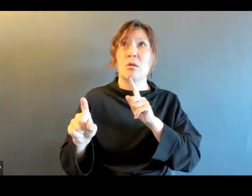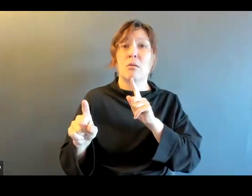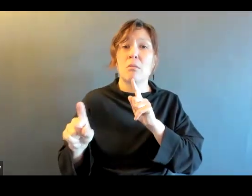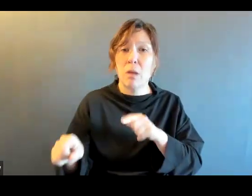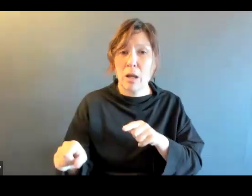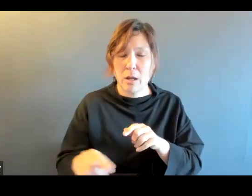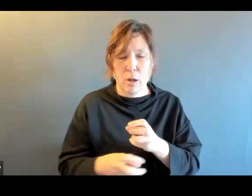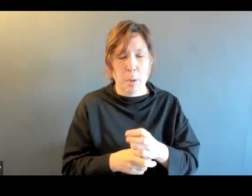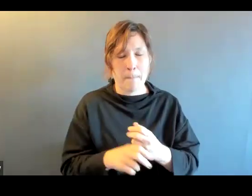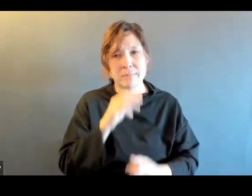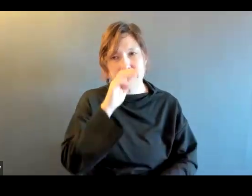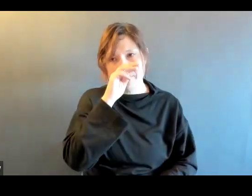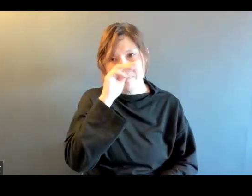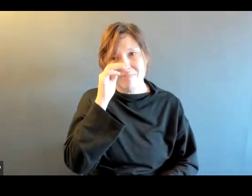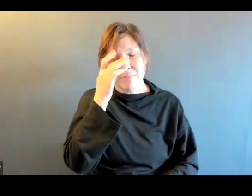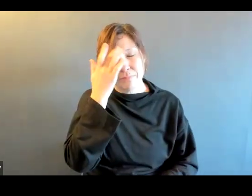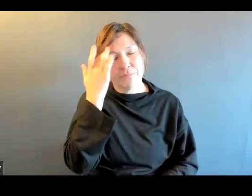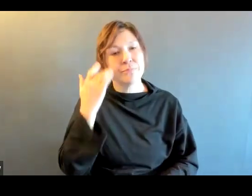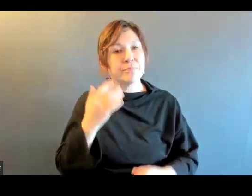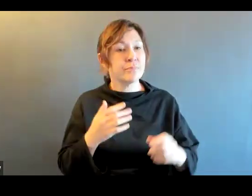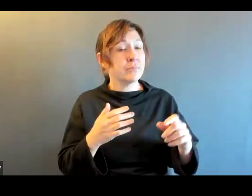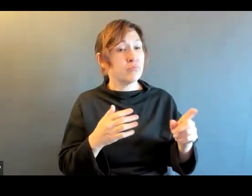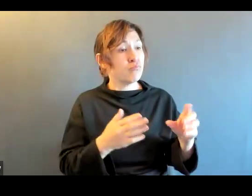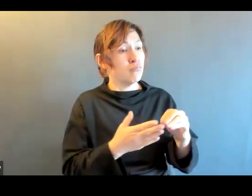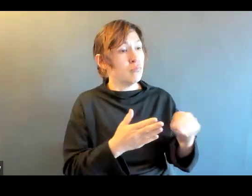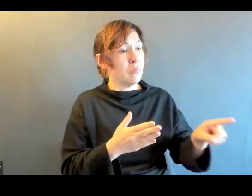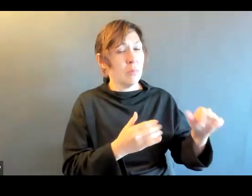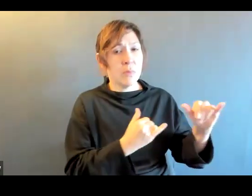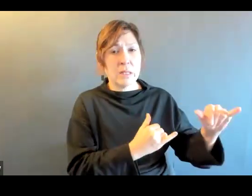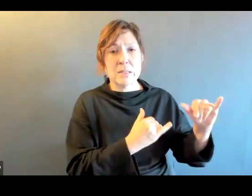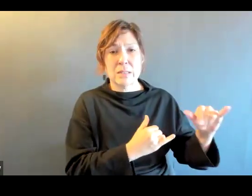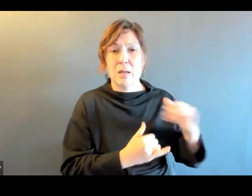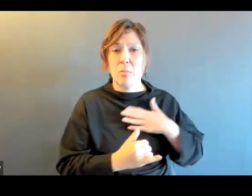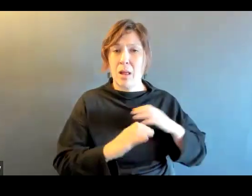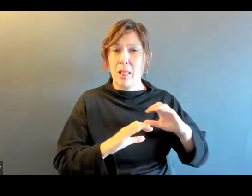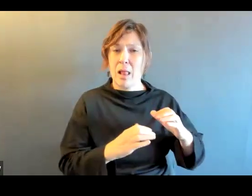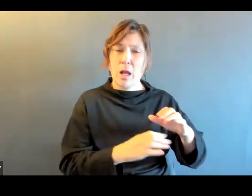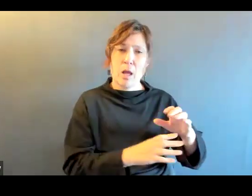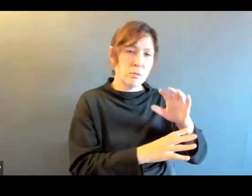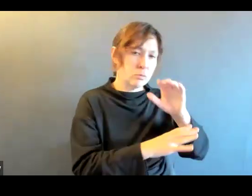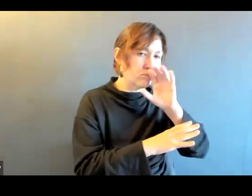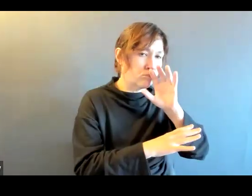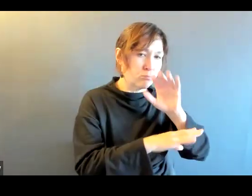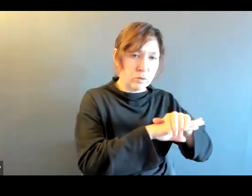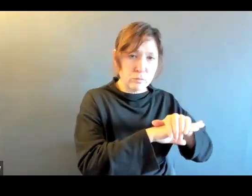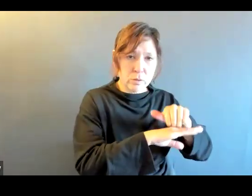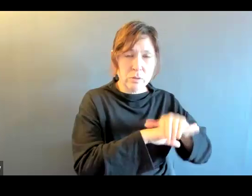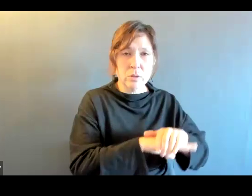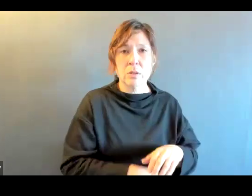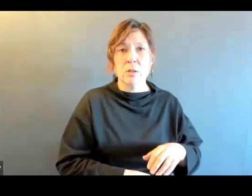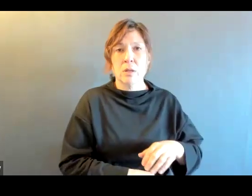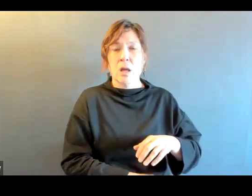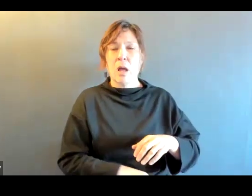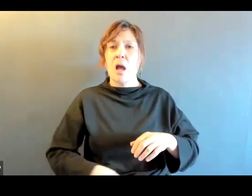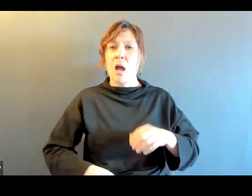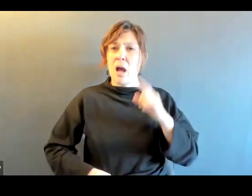my classmates mostly speak in English with me. I believe being bilingual is better for